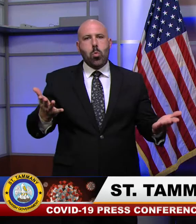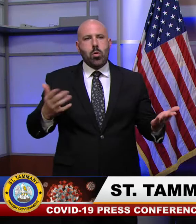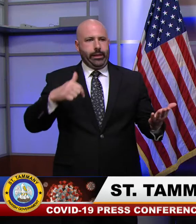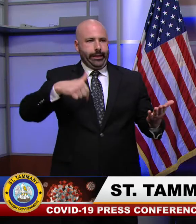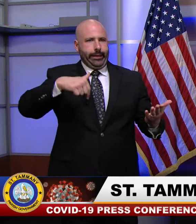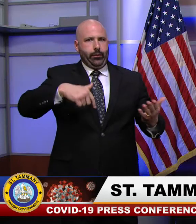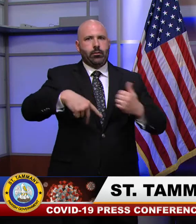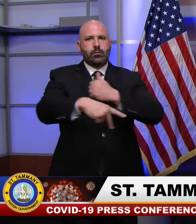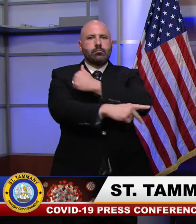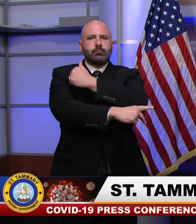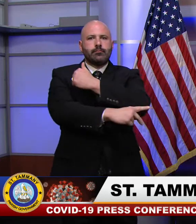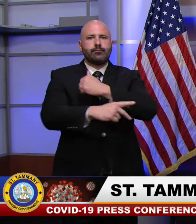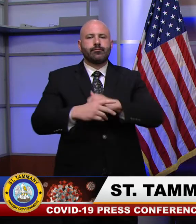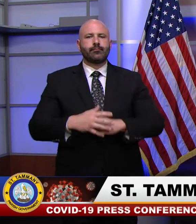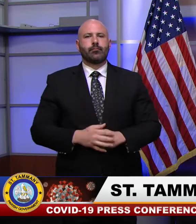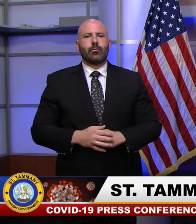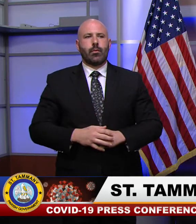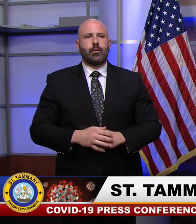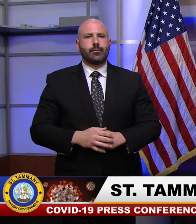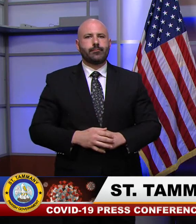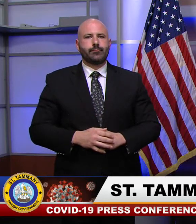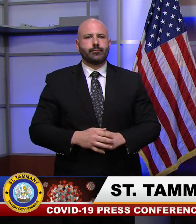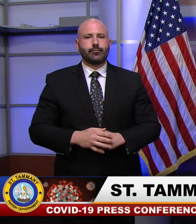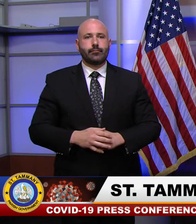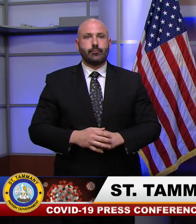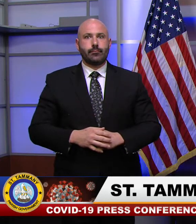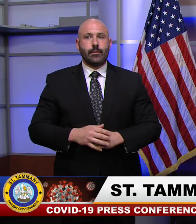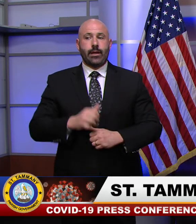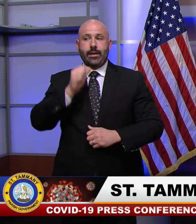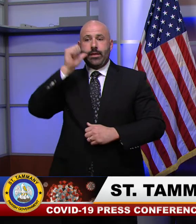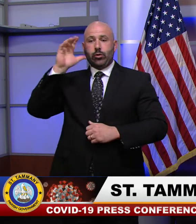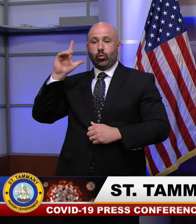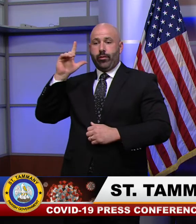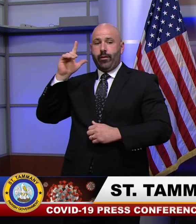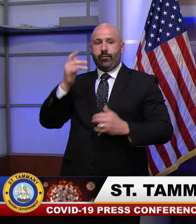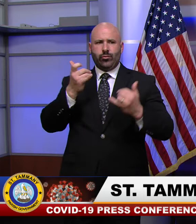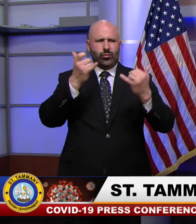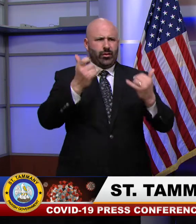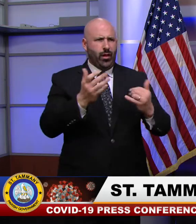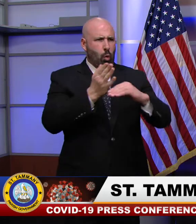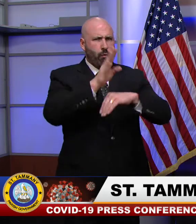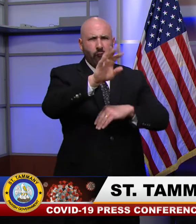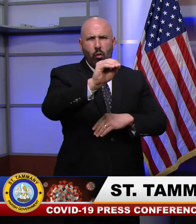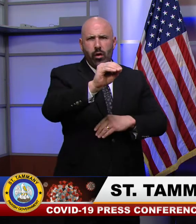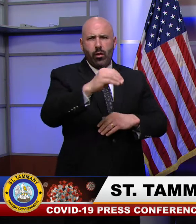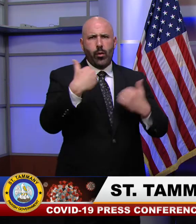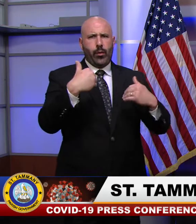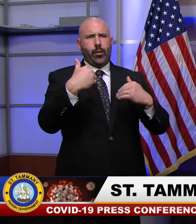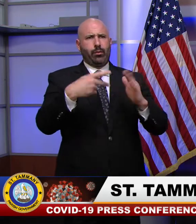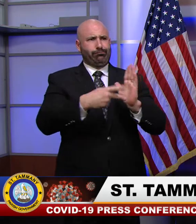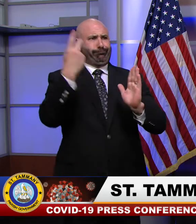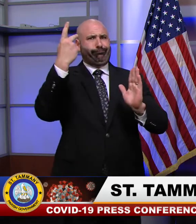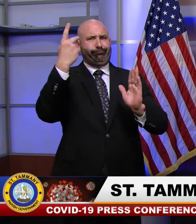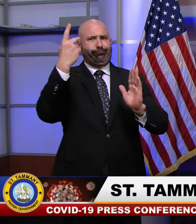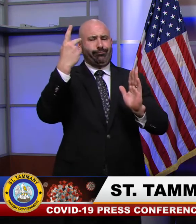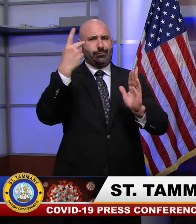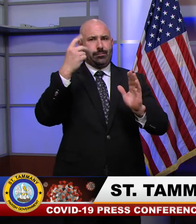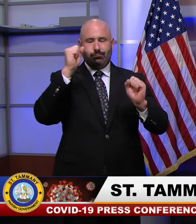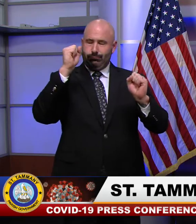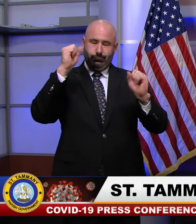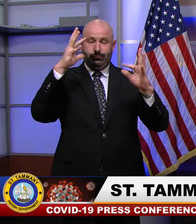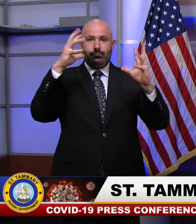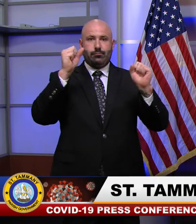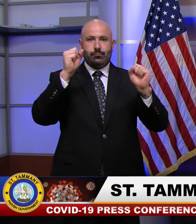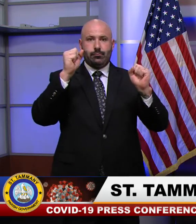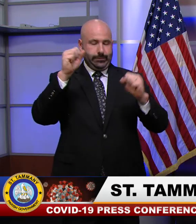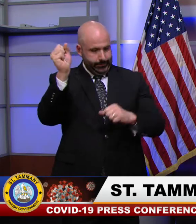As far as the number almost doubling since yesterday is quite surprising to